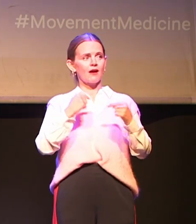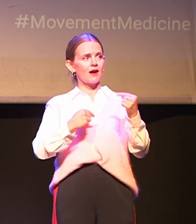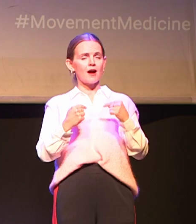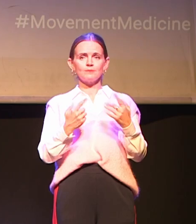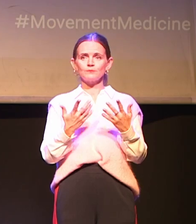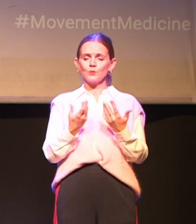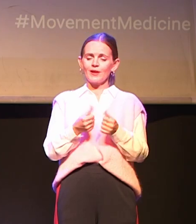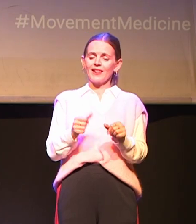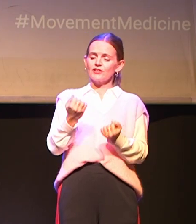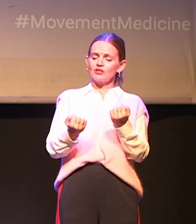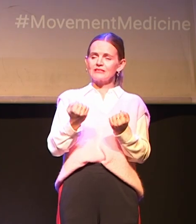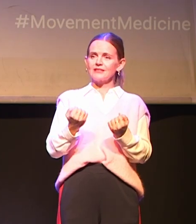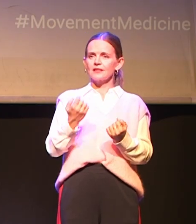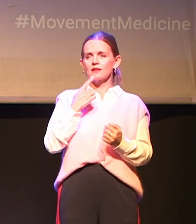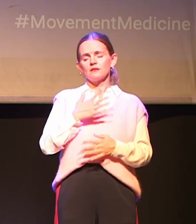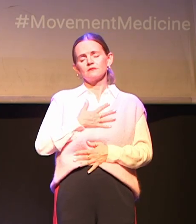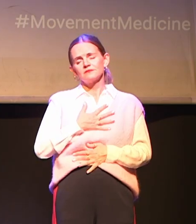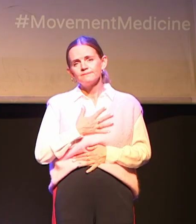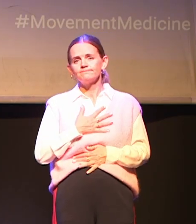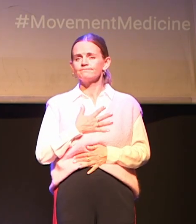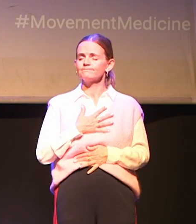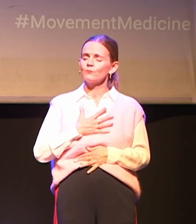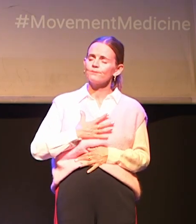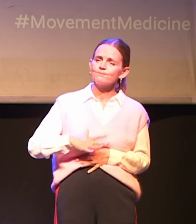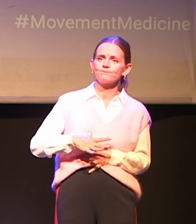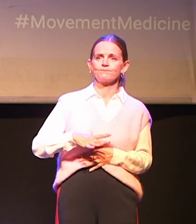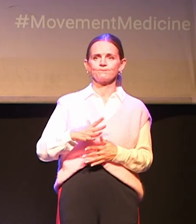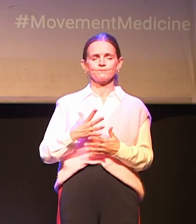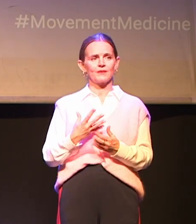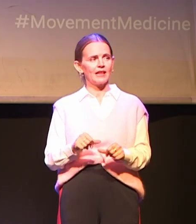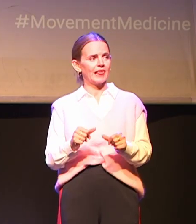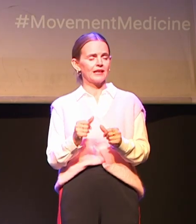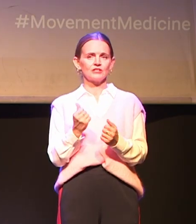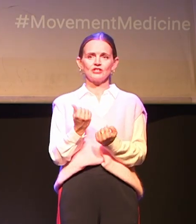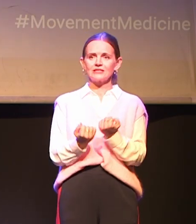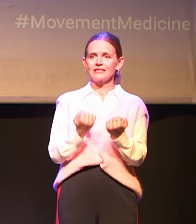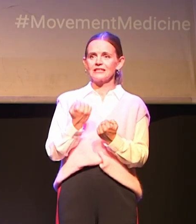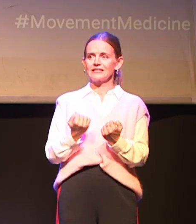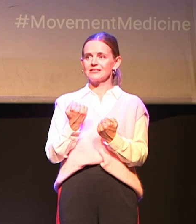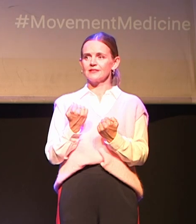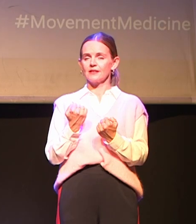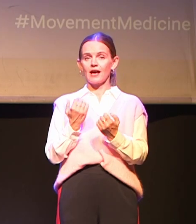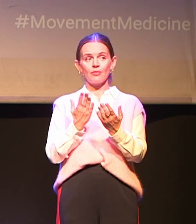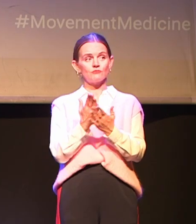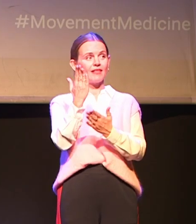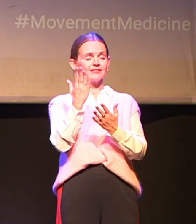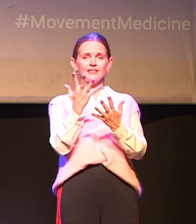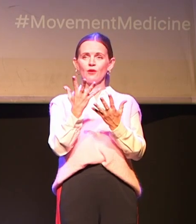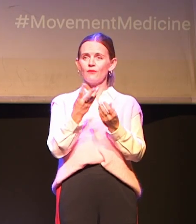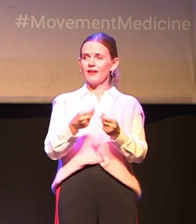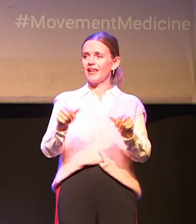for exactly that ecosystem of healing. And the reality is the depth and breadth and scale of healing that we